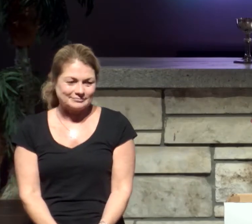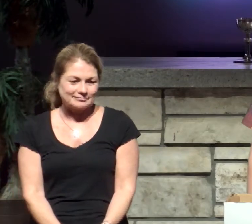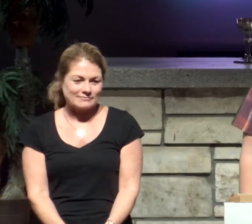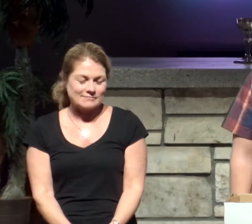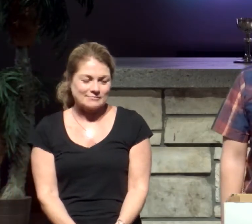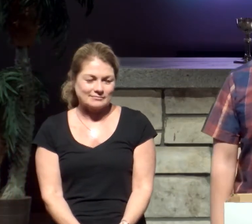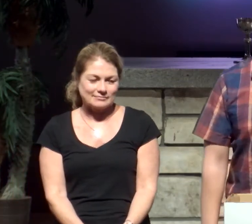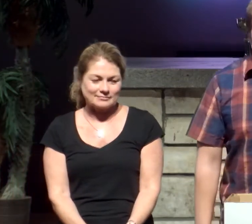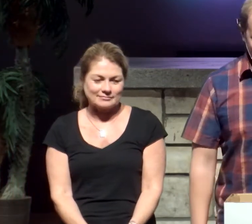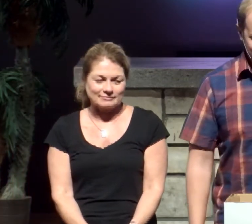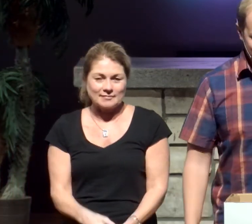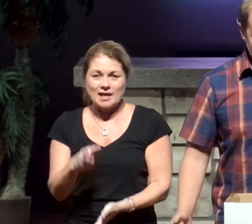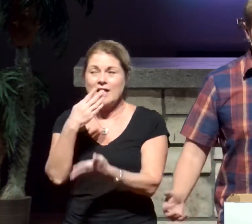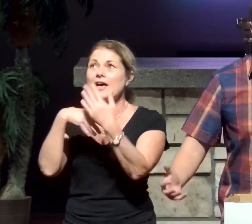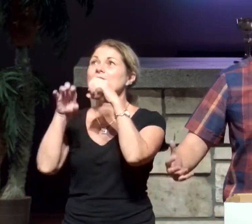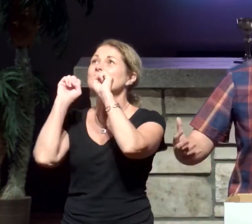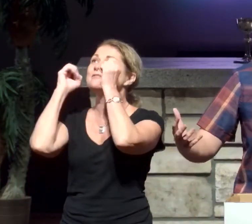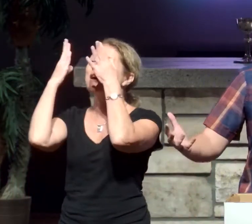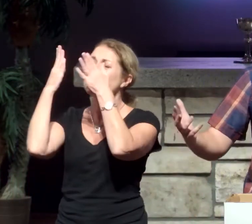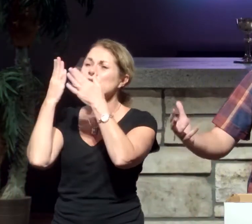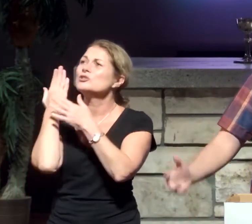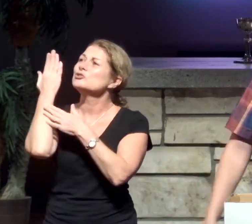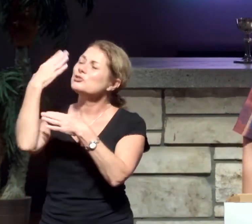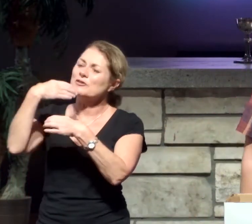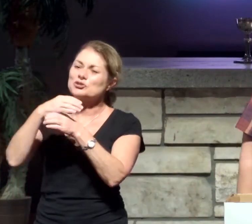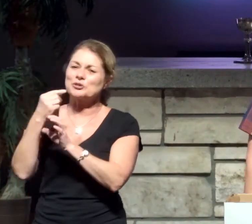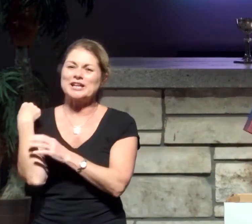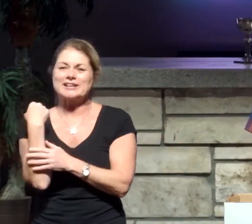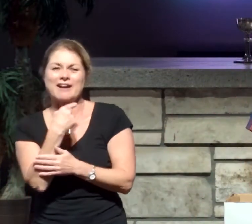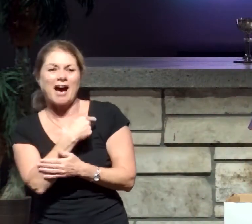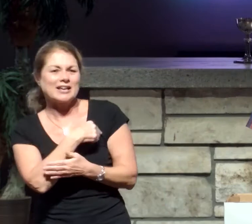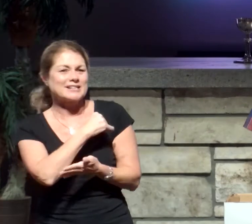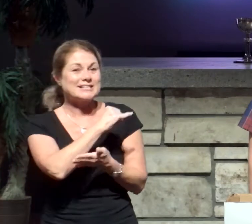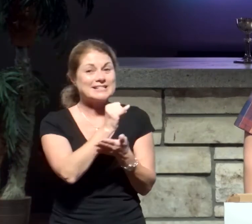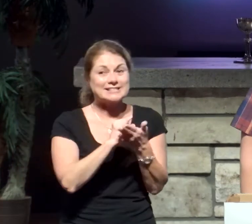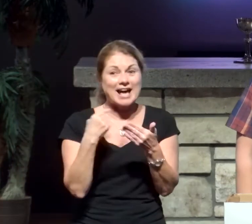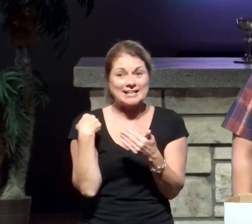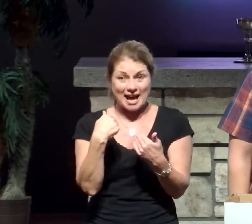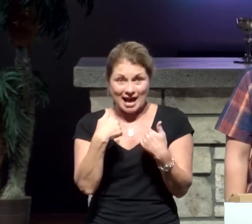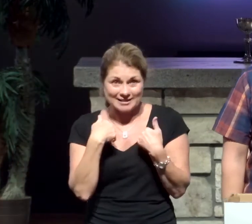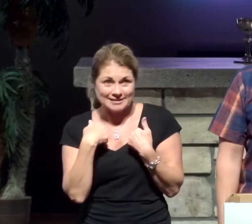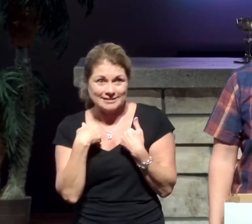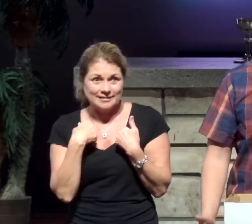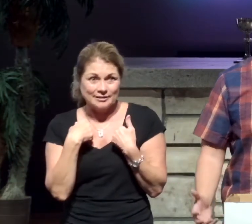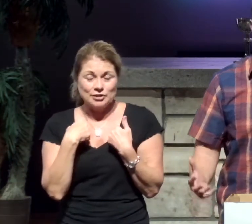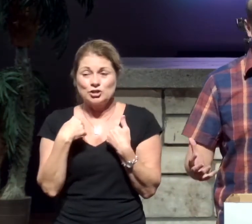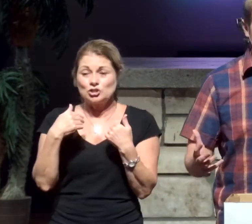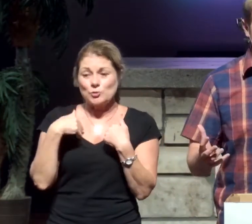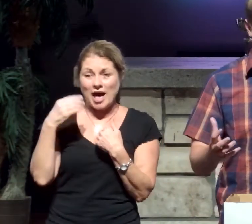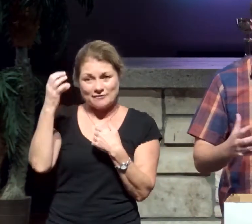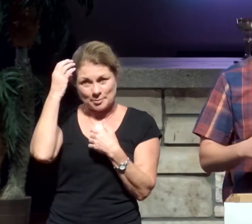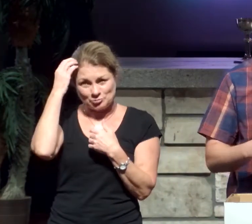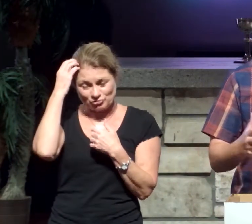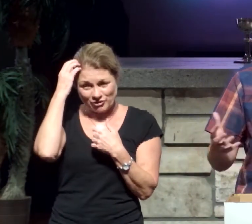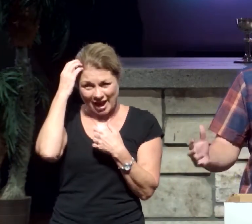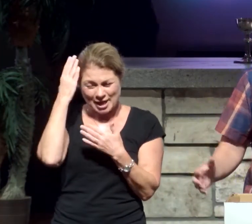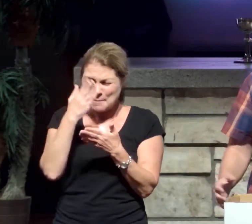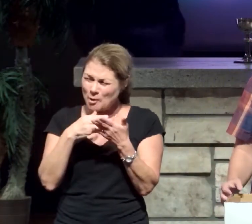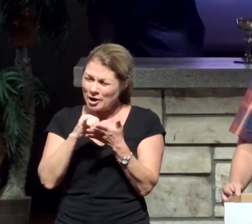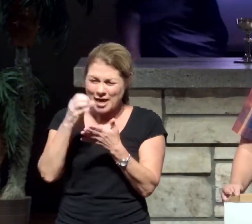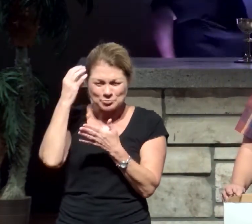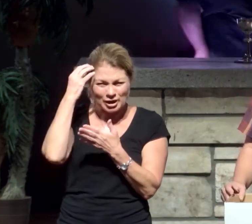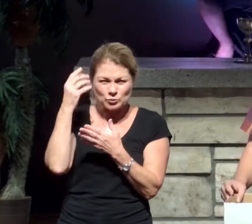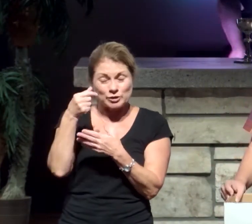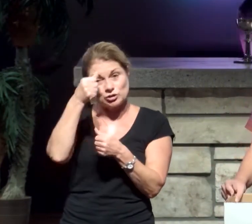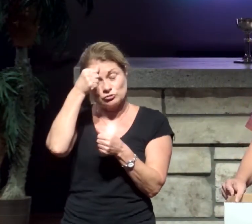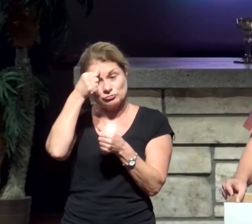Heavenly Father, you have created us and designed us to have a brain And part of that brain is that we store